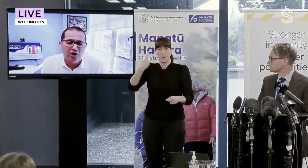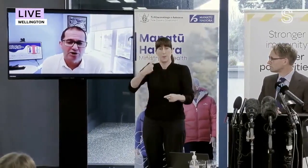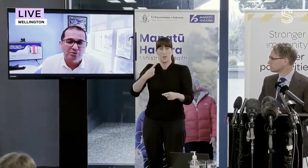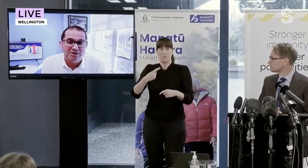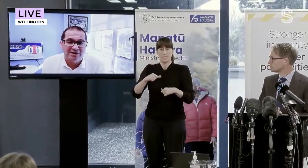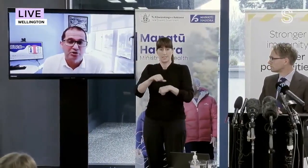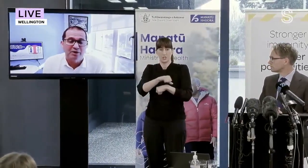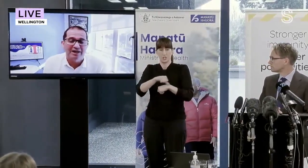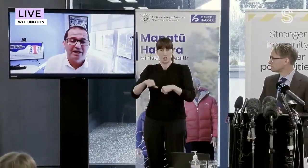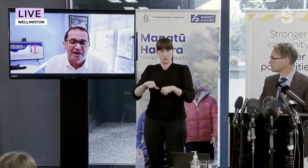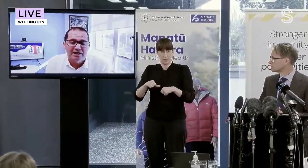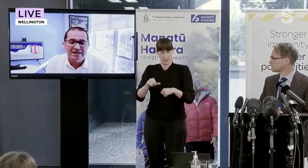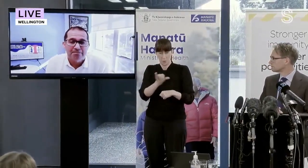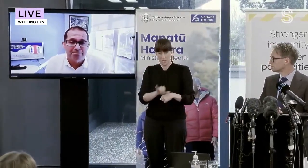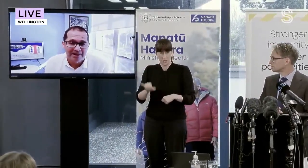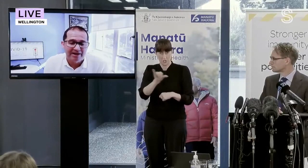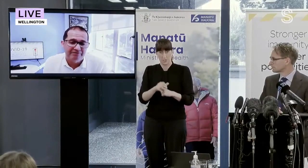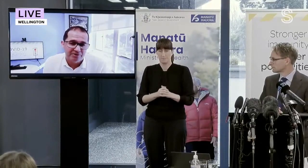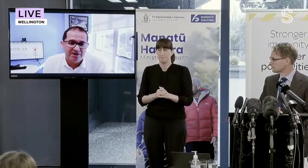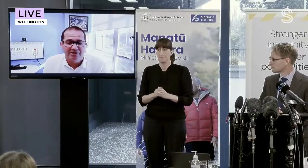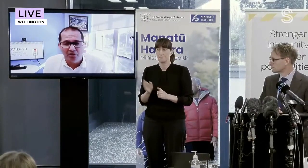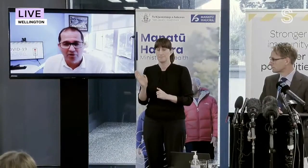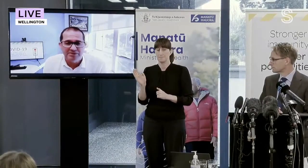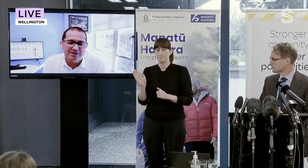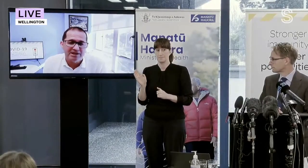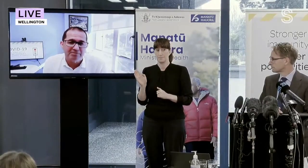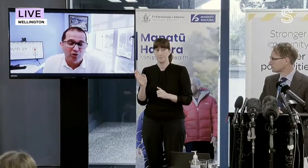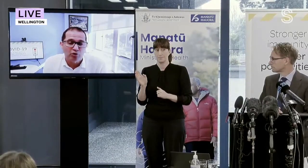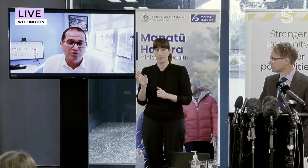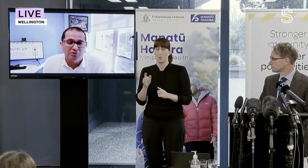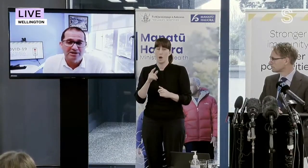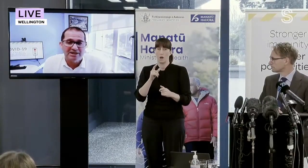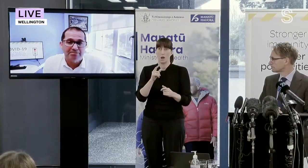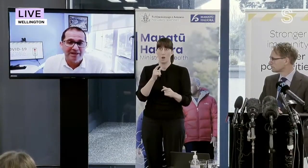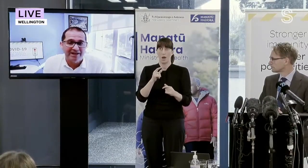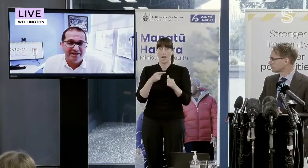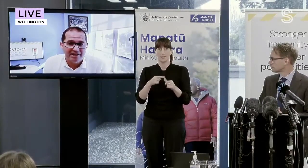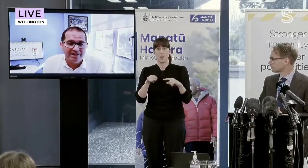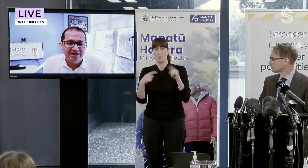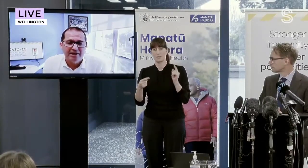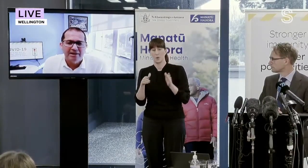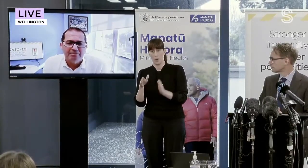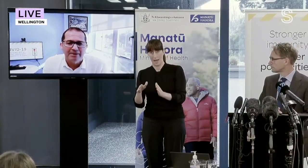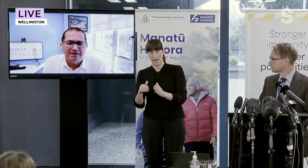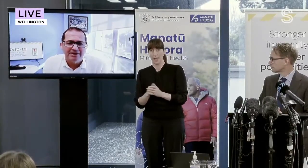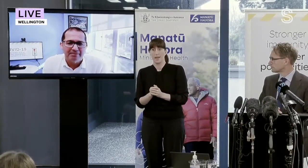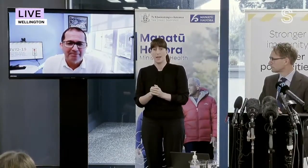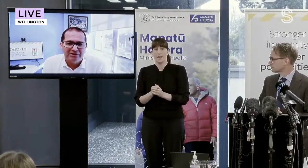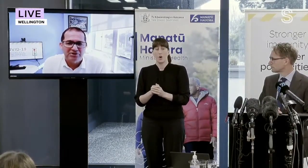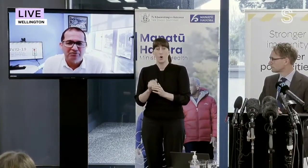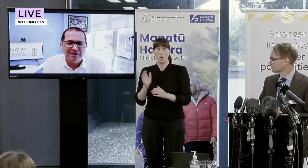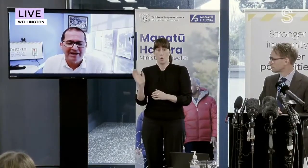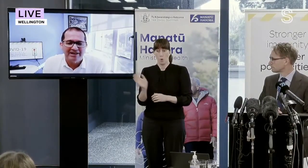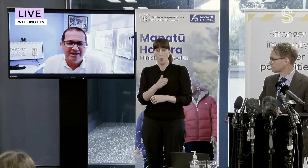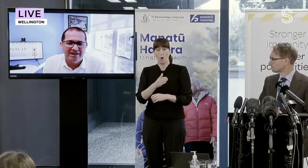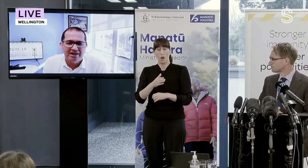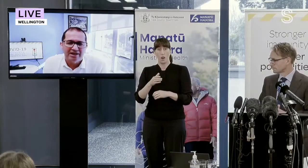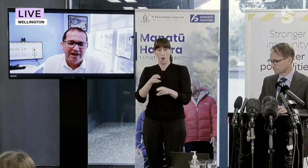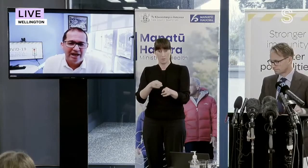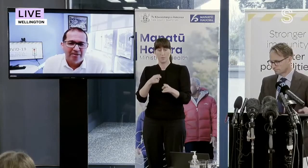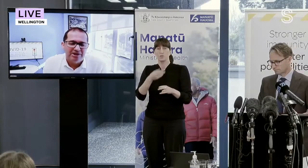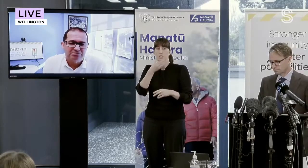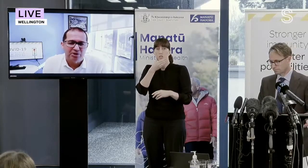All hospitals are doing if you're saying the opposite, some are all doing some planned care, but the amount of planned